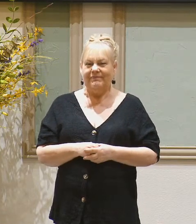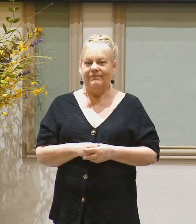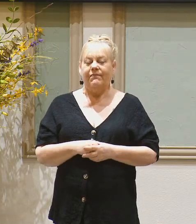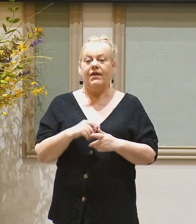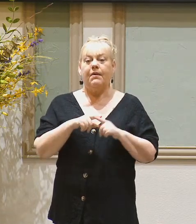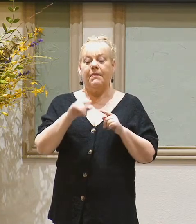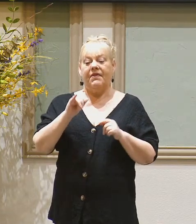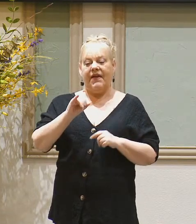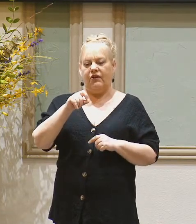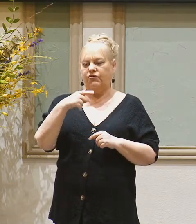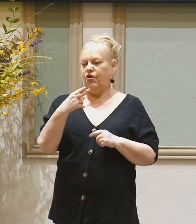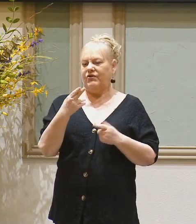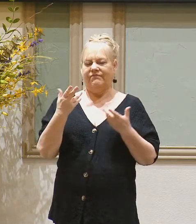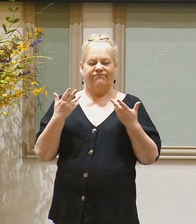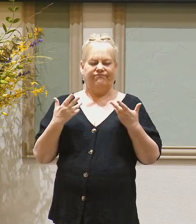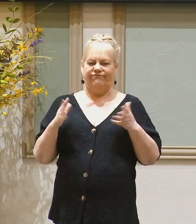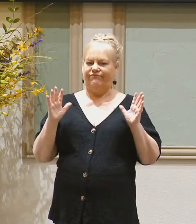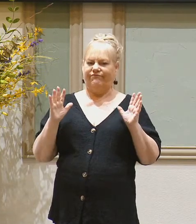But that Joseph is gone.